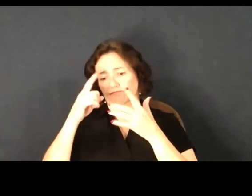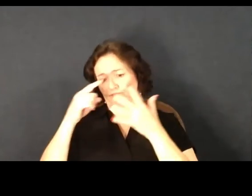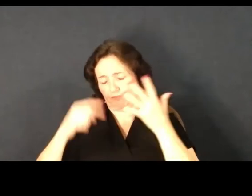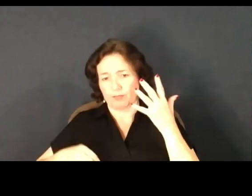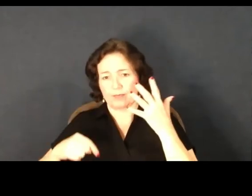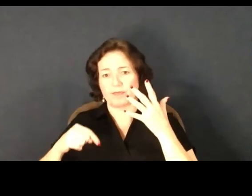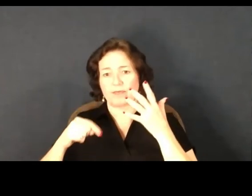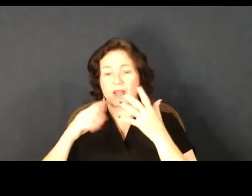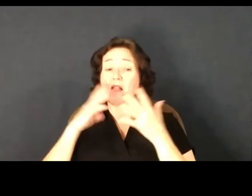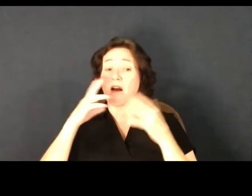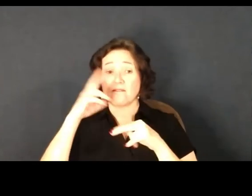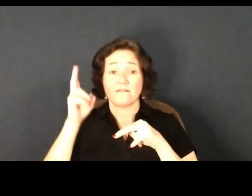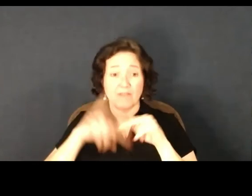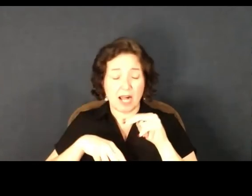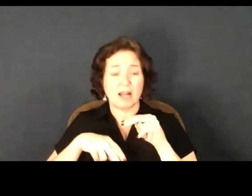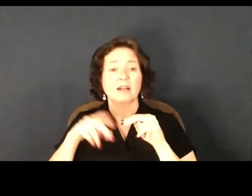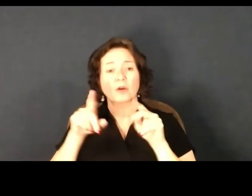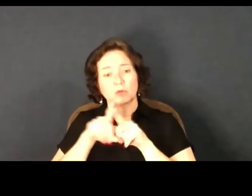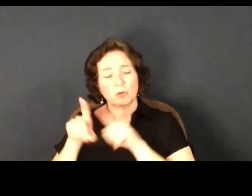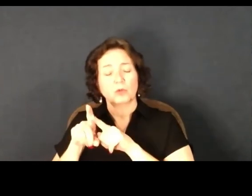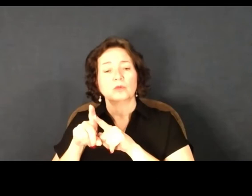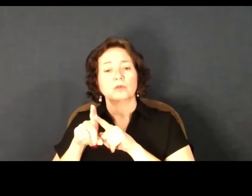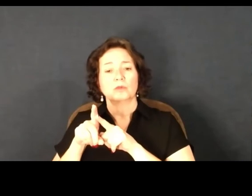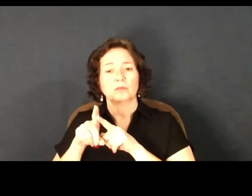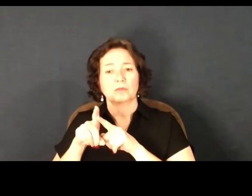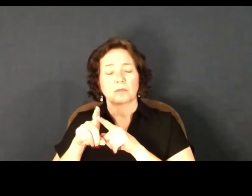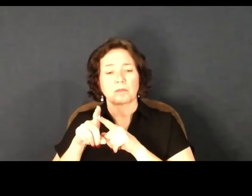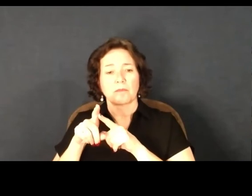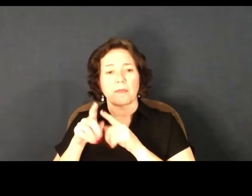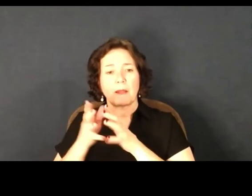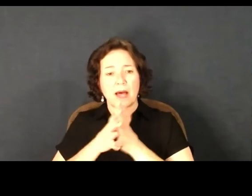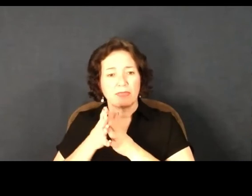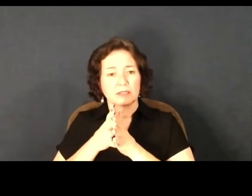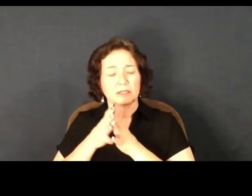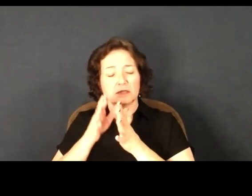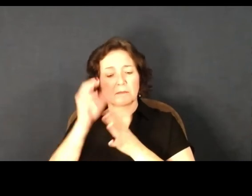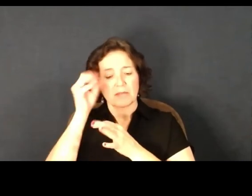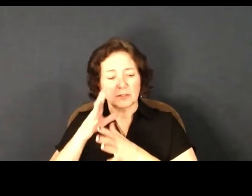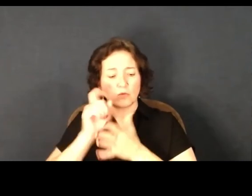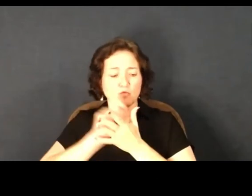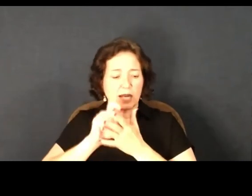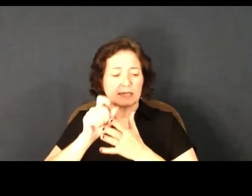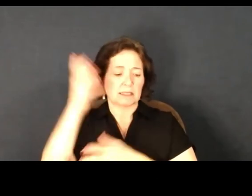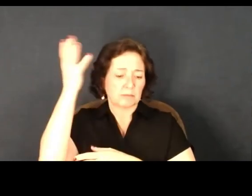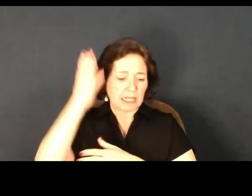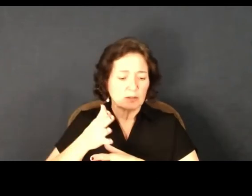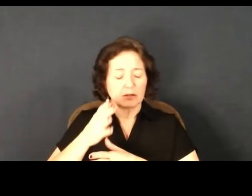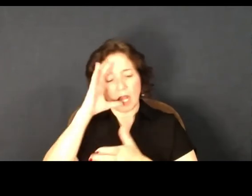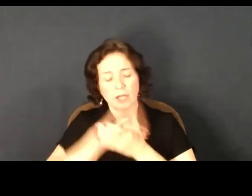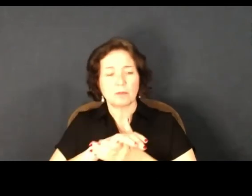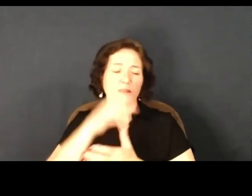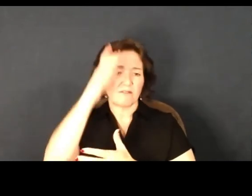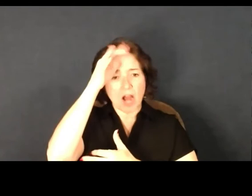he's a barrel of fun to listen to, but he's also a Methodist minister, a writer, a speaker, a husband, a father, a